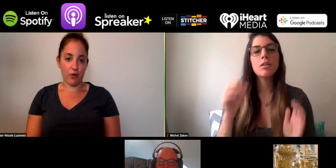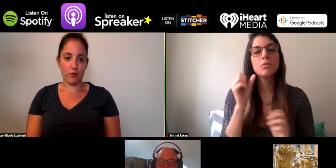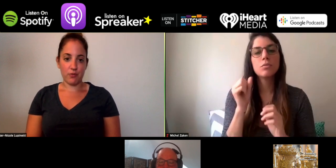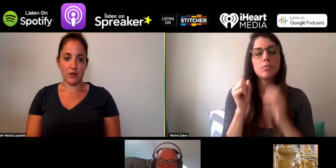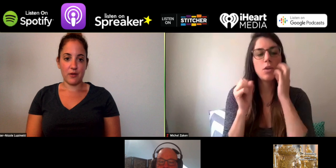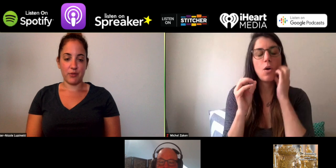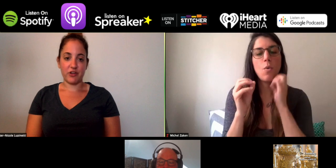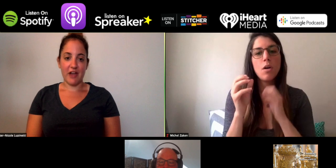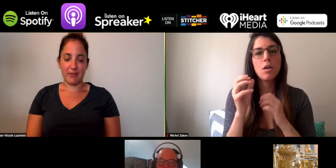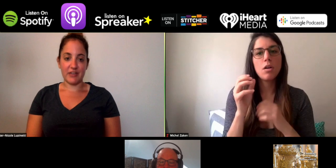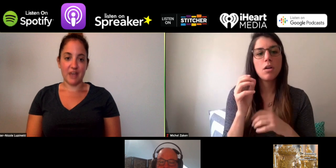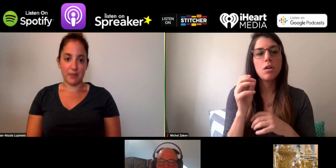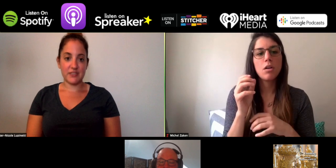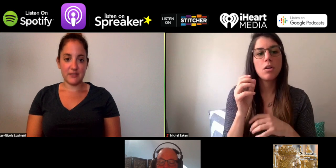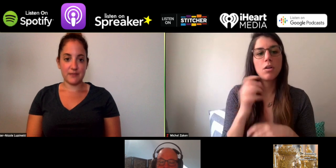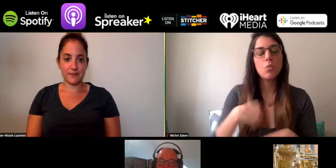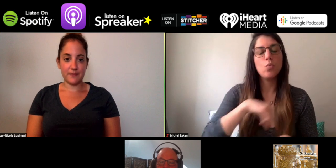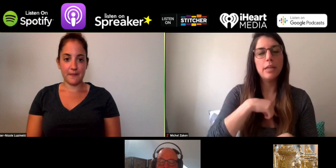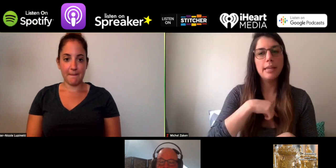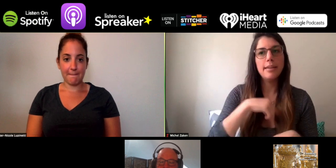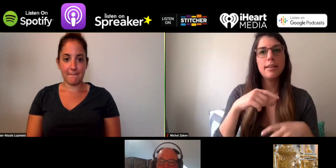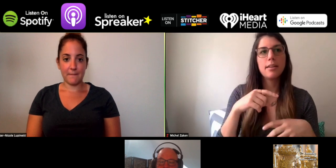no, but there have been attempts.